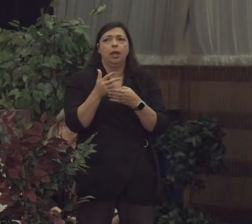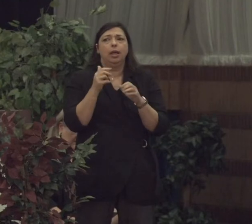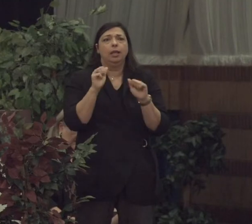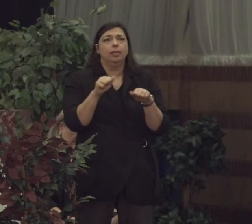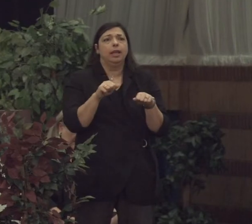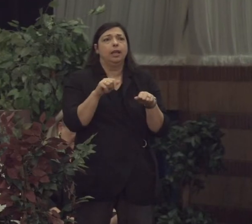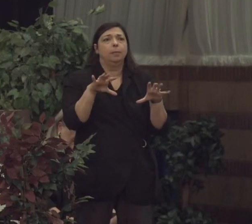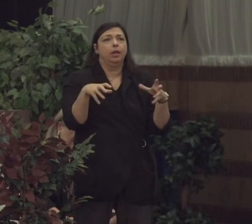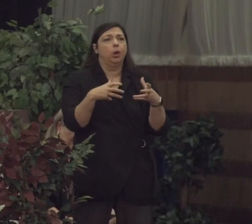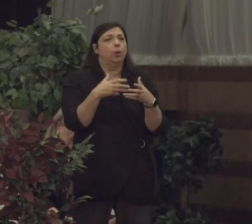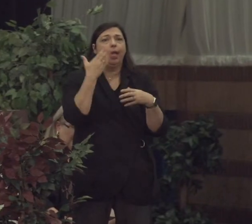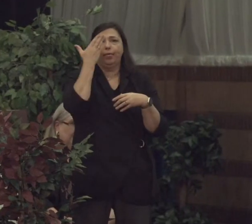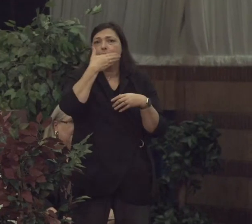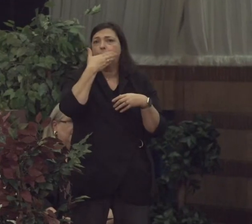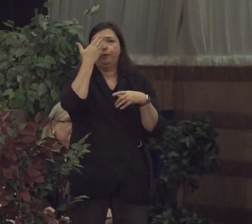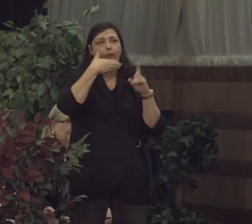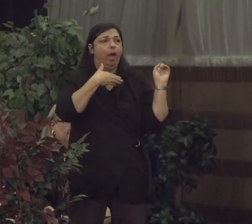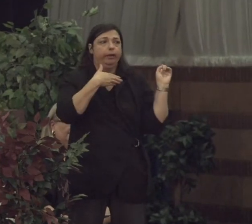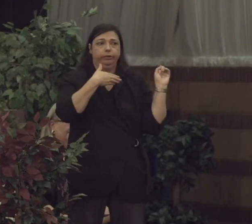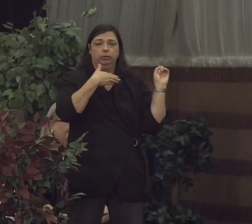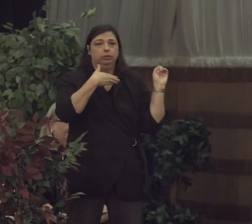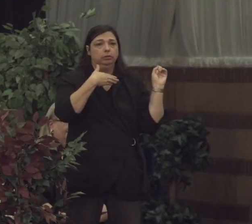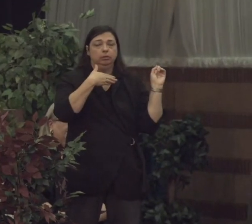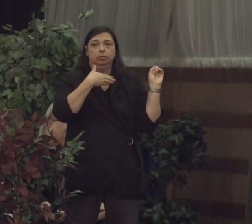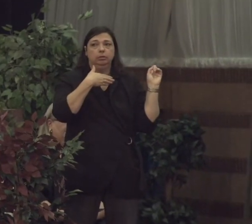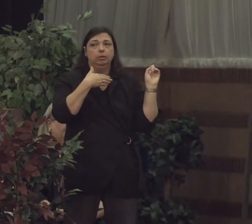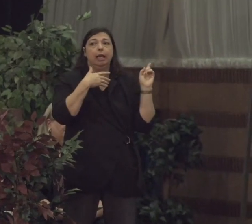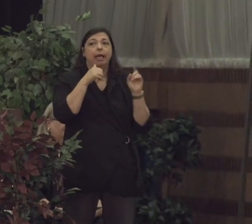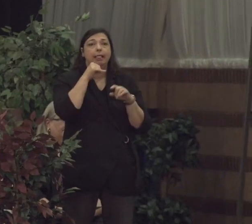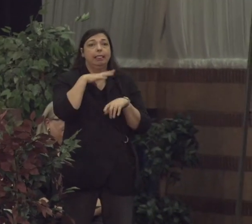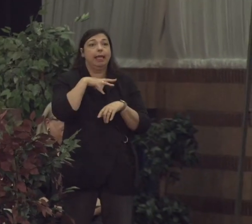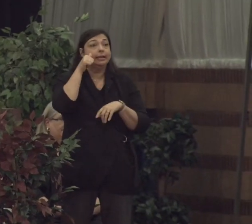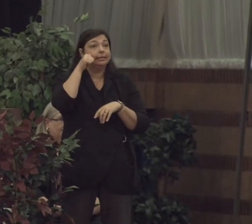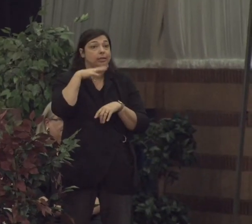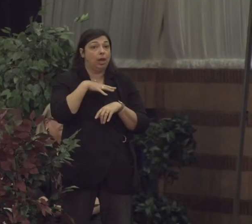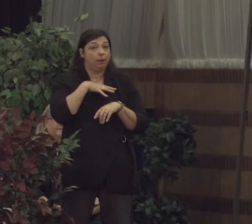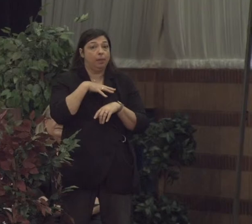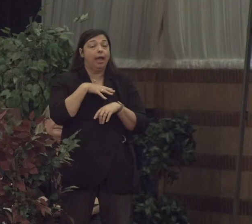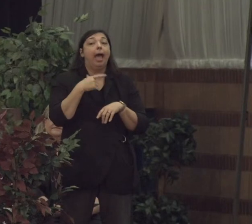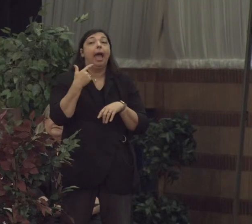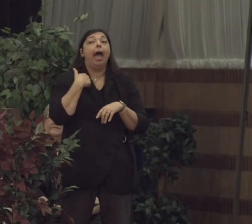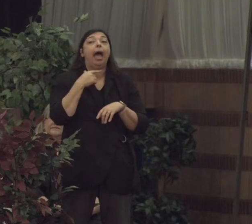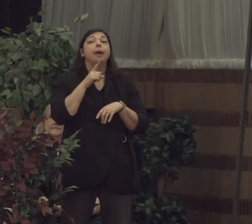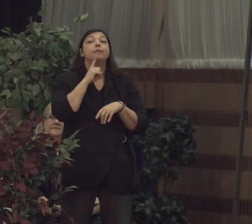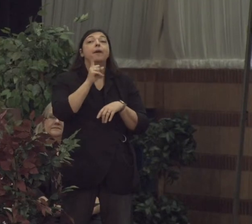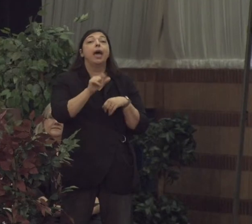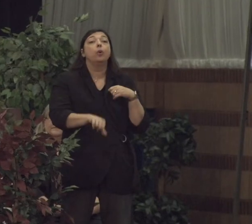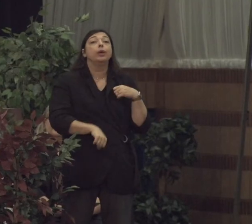no gathering in front of the Pontchartrain Center. Ladies and gentlemen, I am very